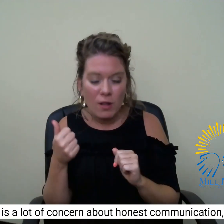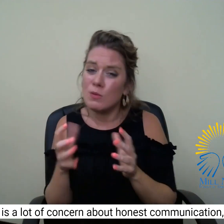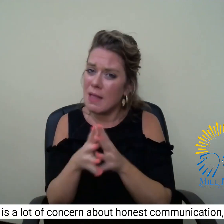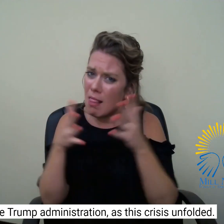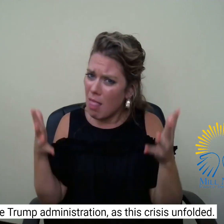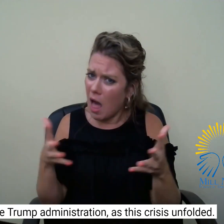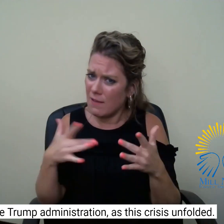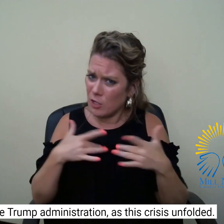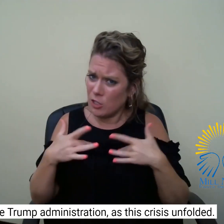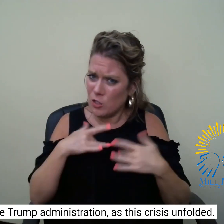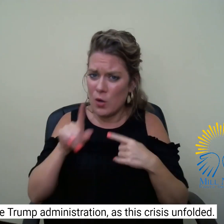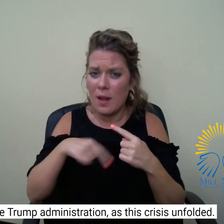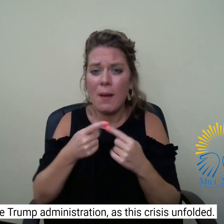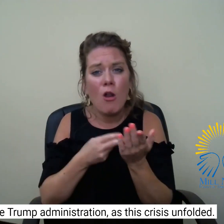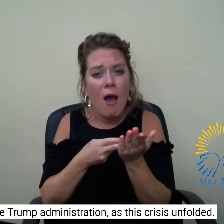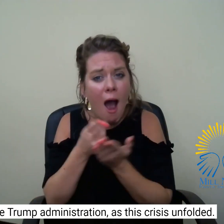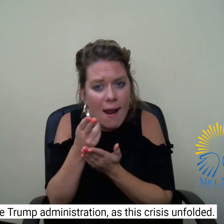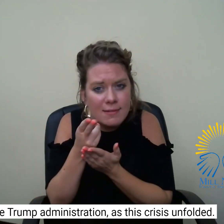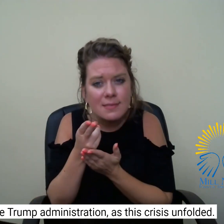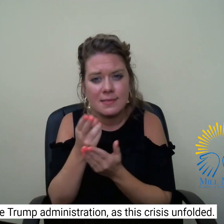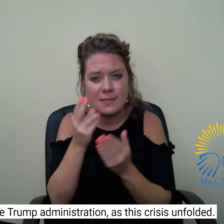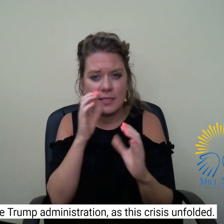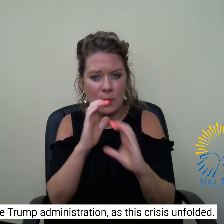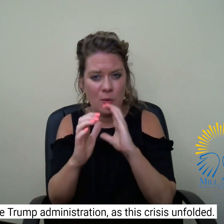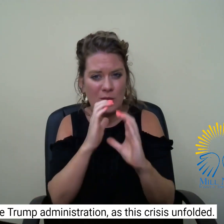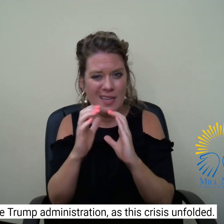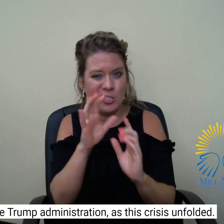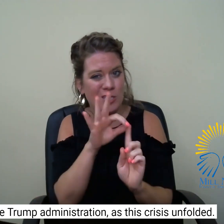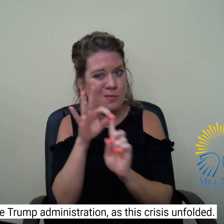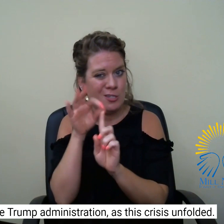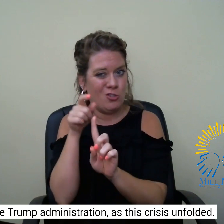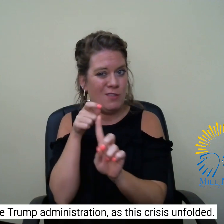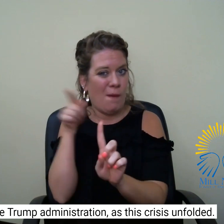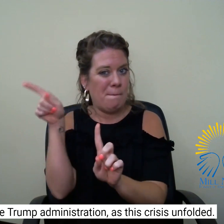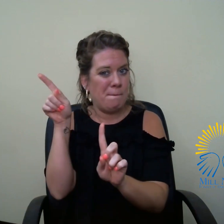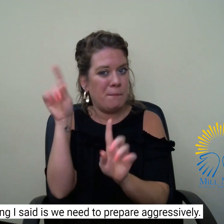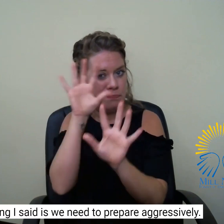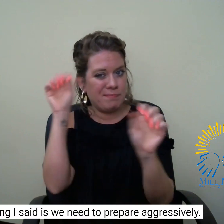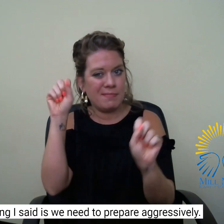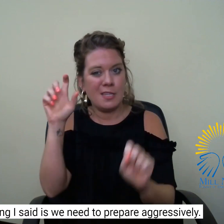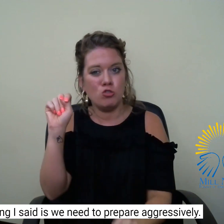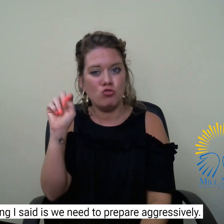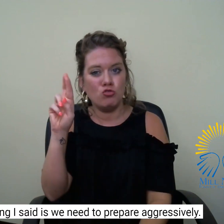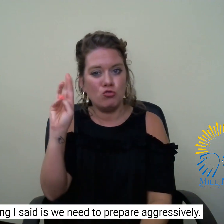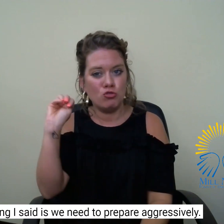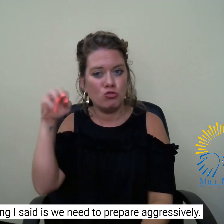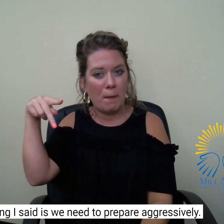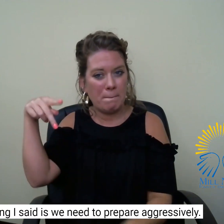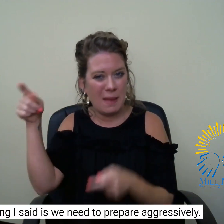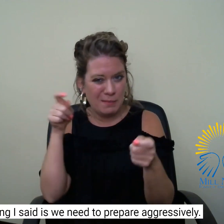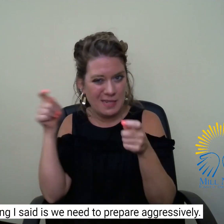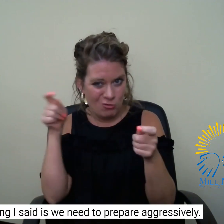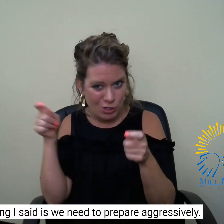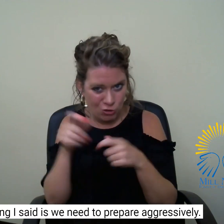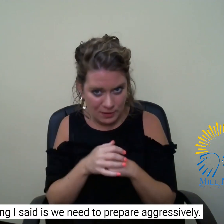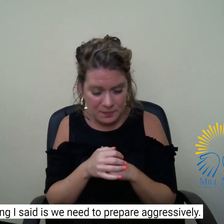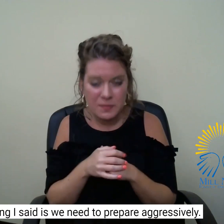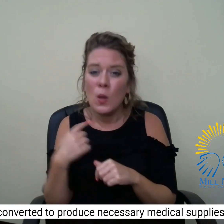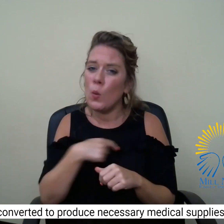communication, especially from the Trump administration as this crisis unfolded. The second thing I said is we need to prepare aggressively.